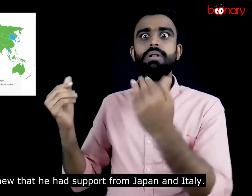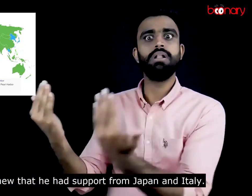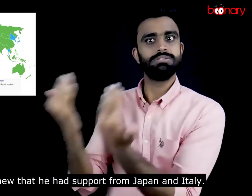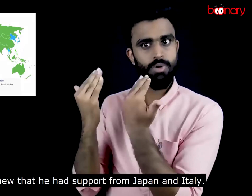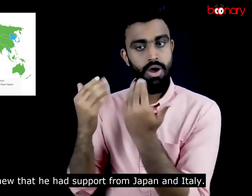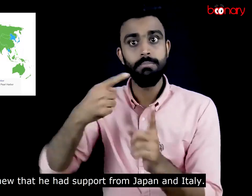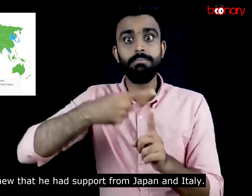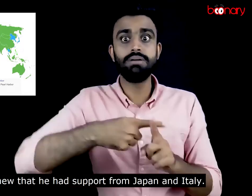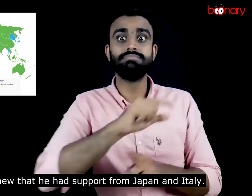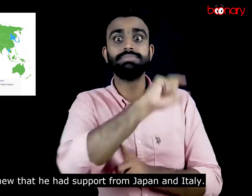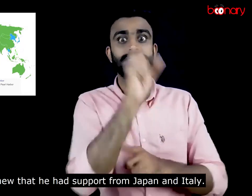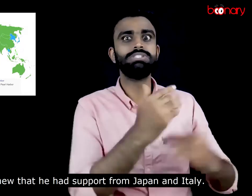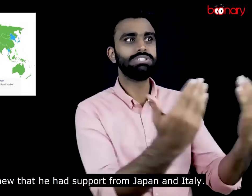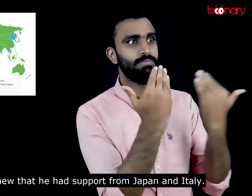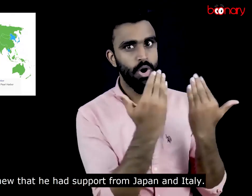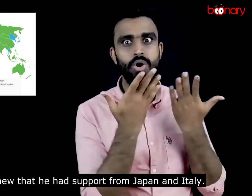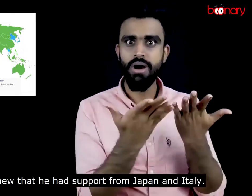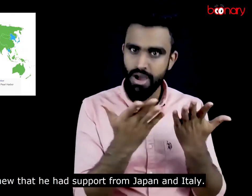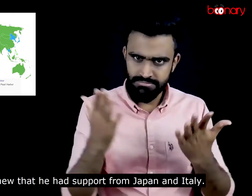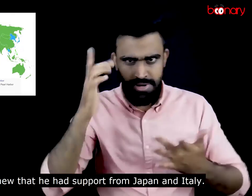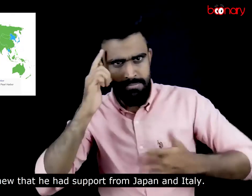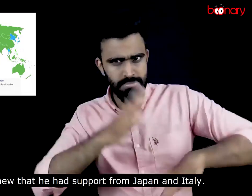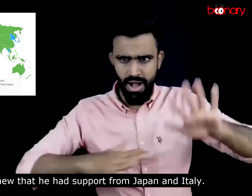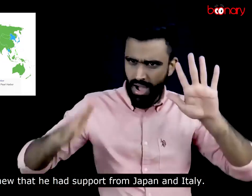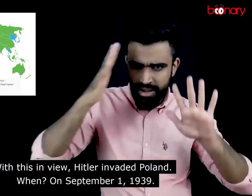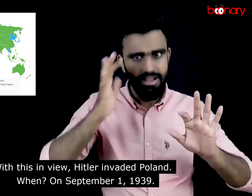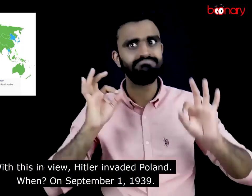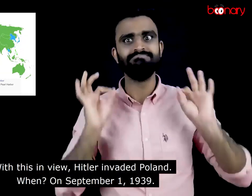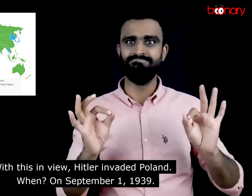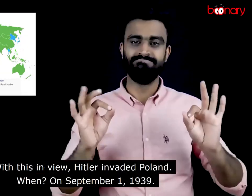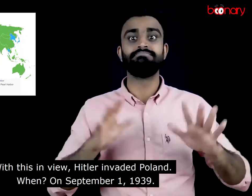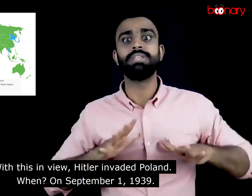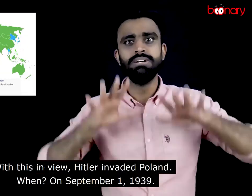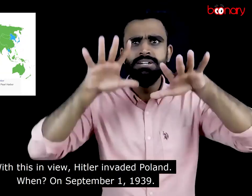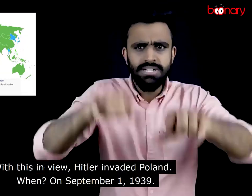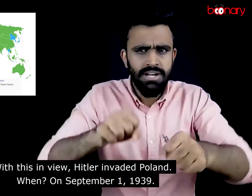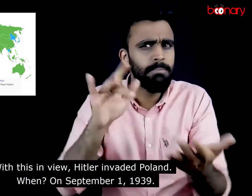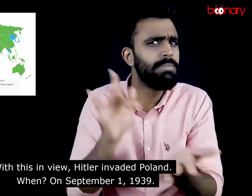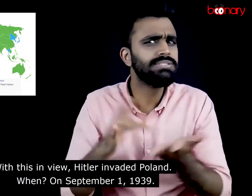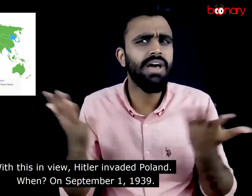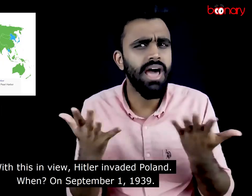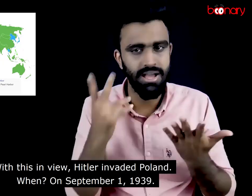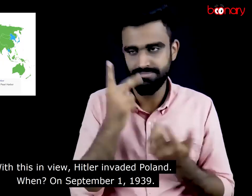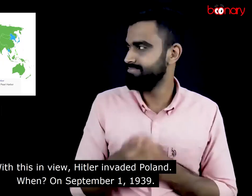he had support from Japan and Italy. With this in view, Hitler